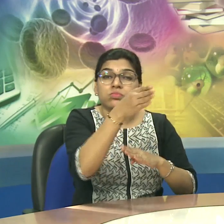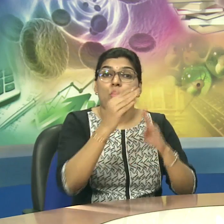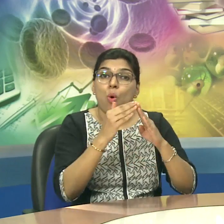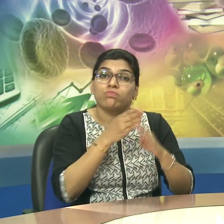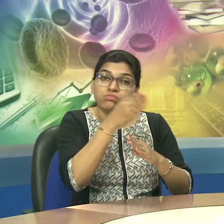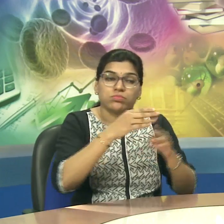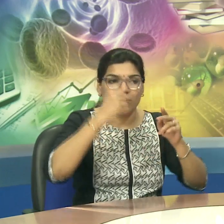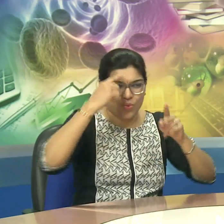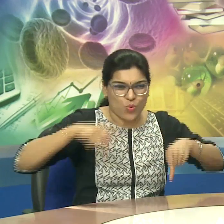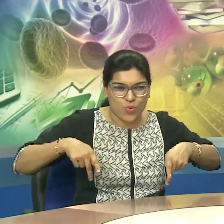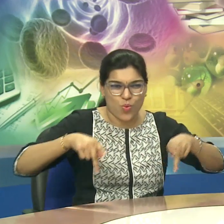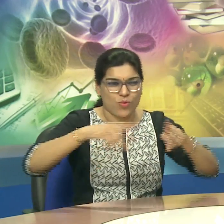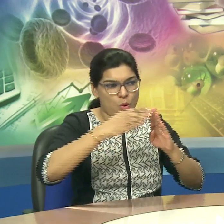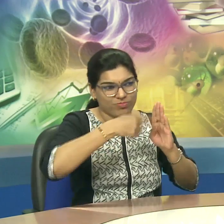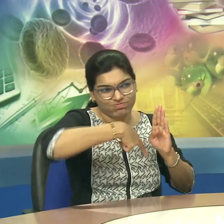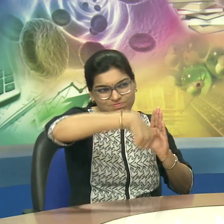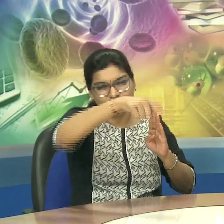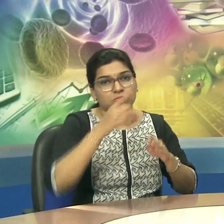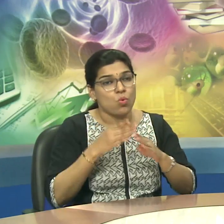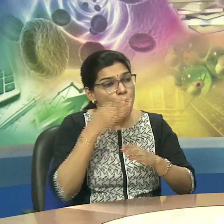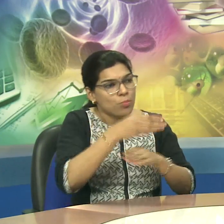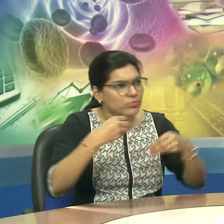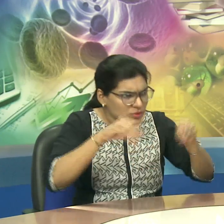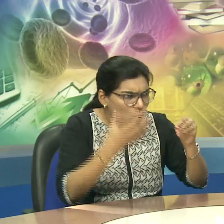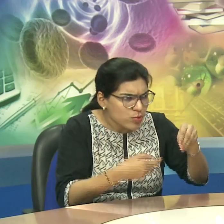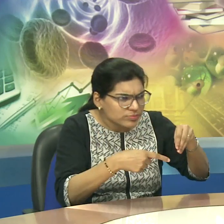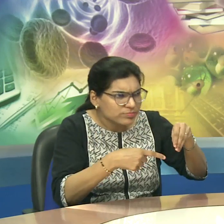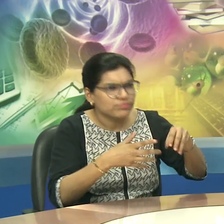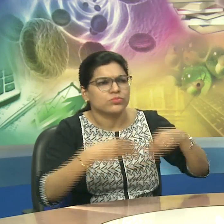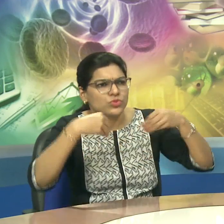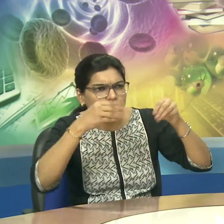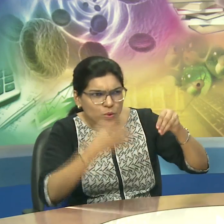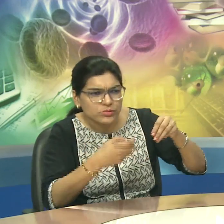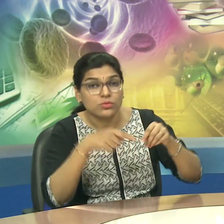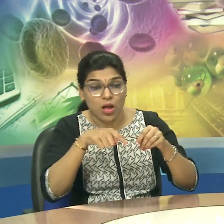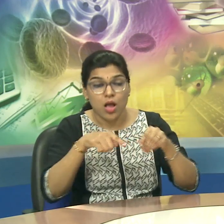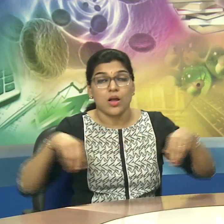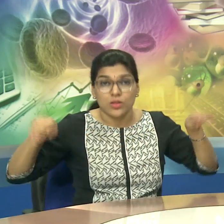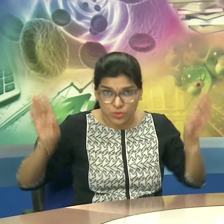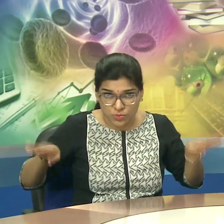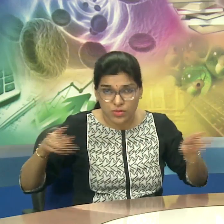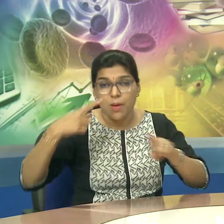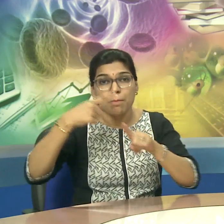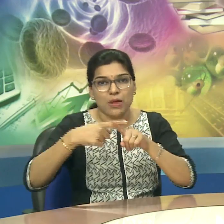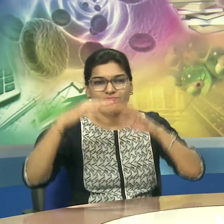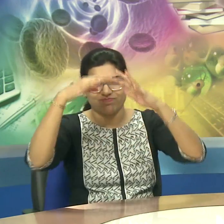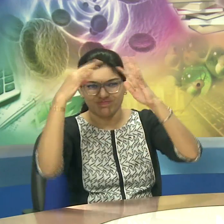cage, and that bird catcher used to visit all the houses of the author's